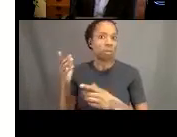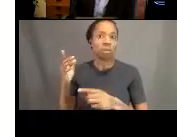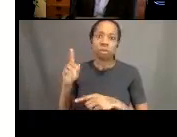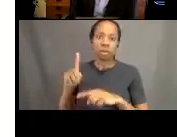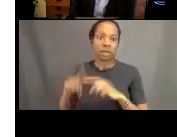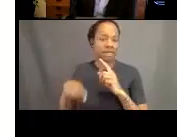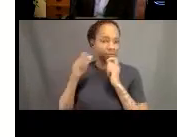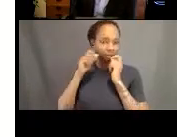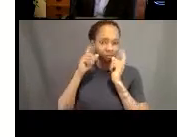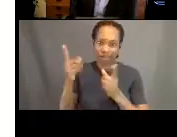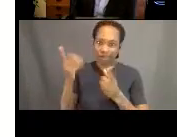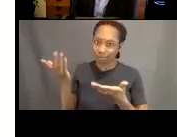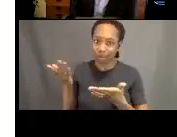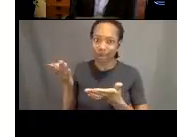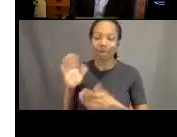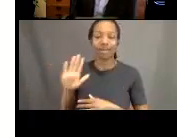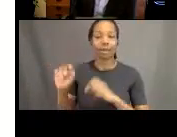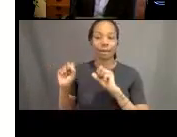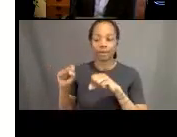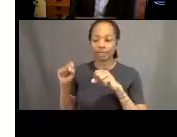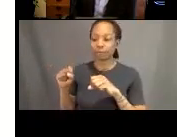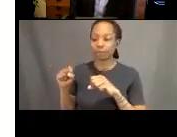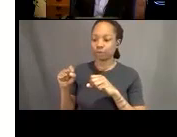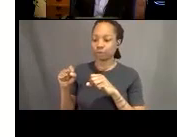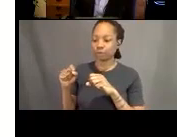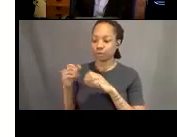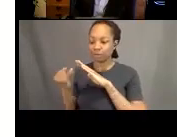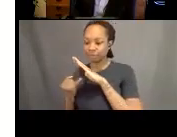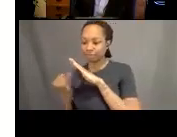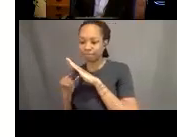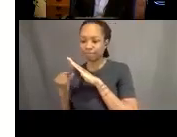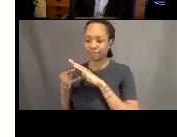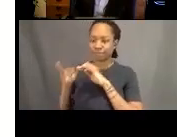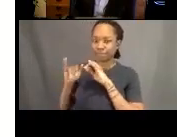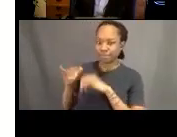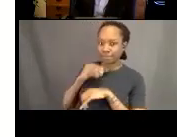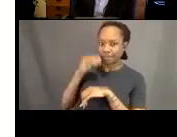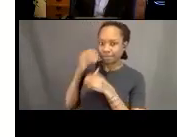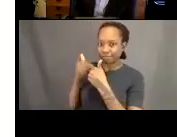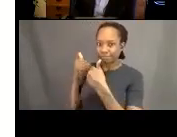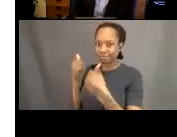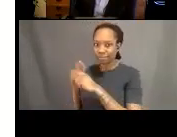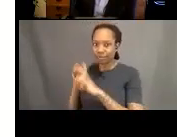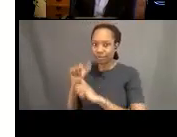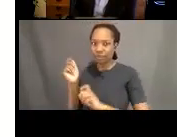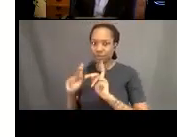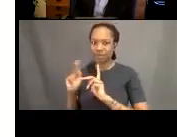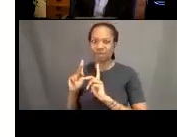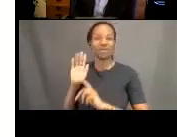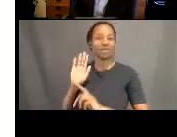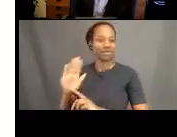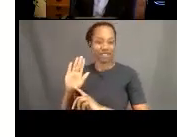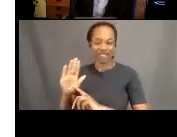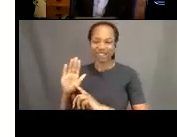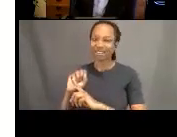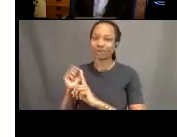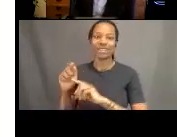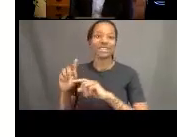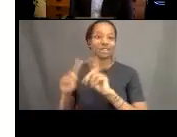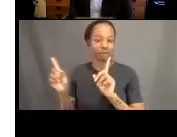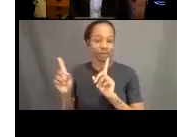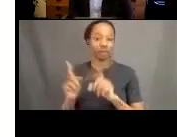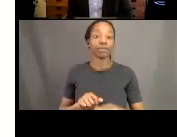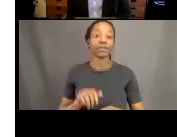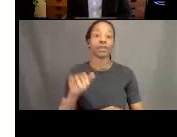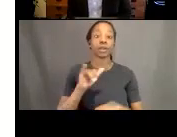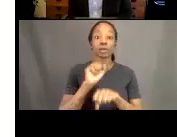or to quarantine is different. Work from home is not a benefit that is distributed equally across our